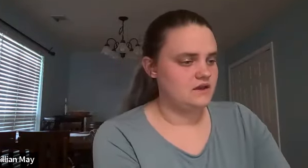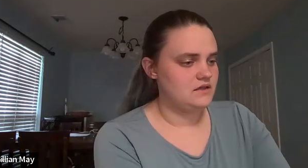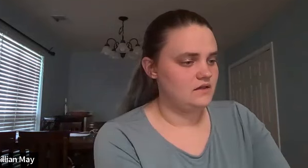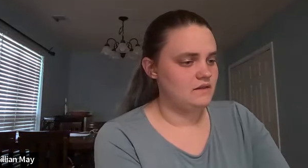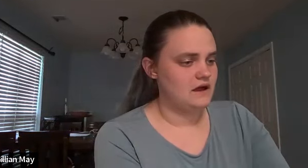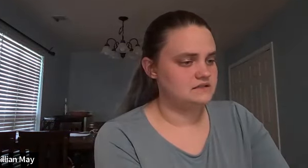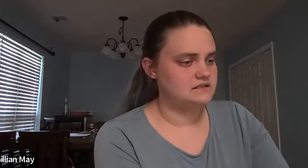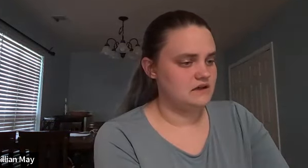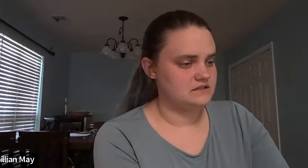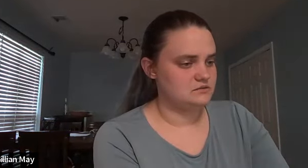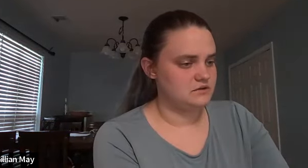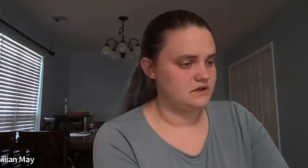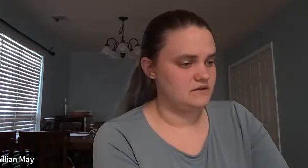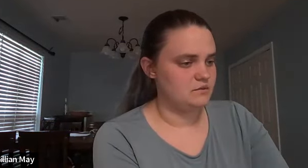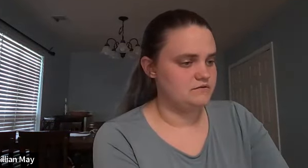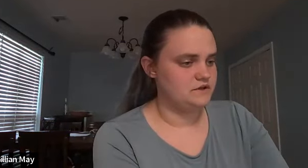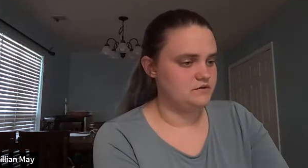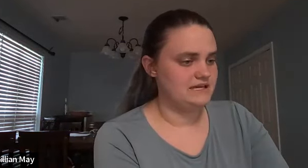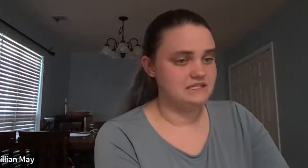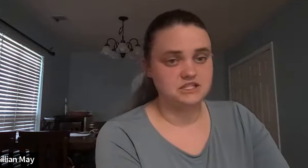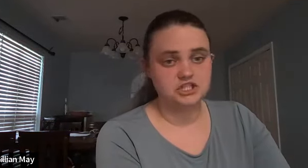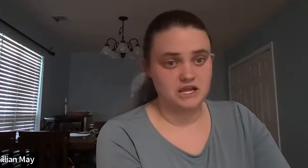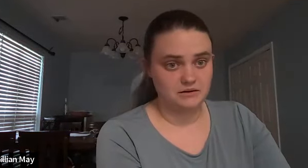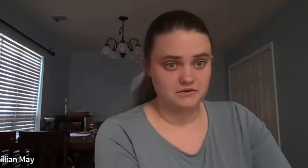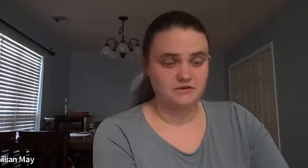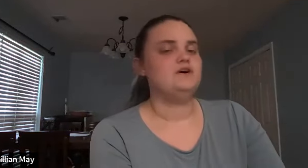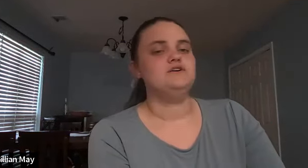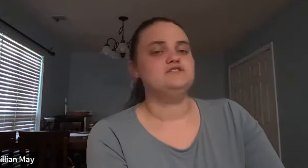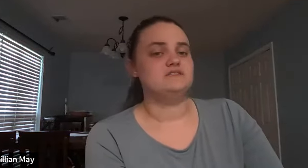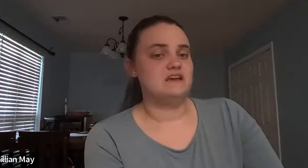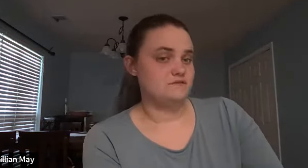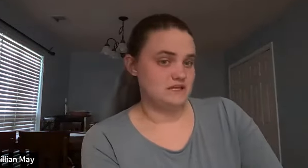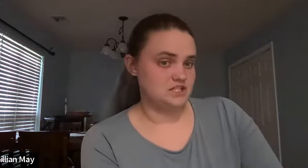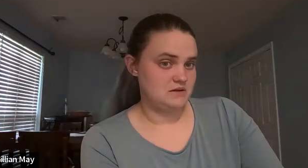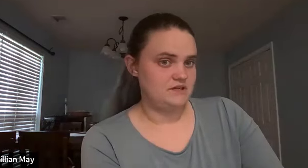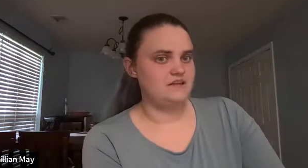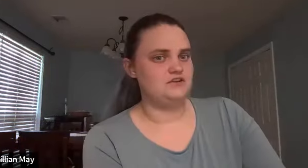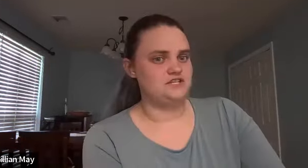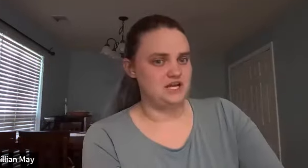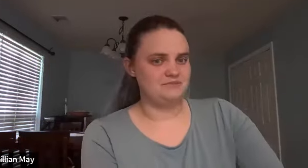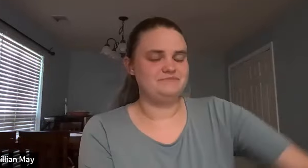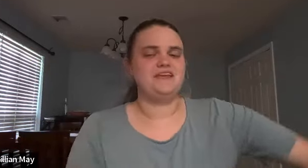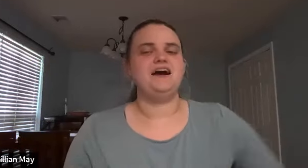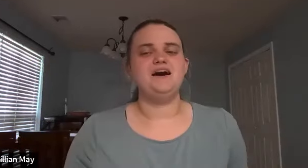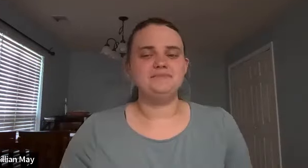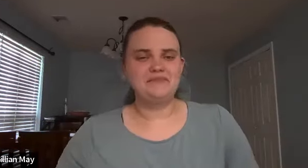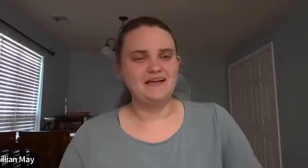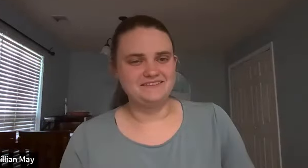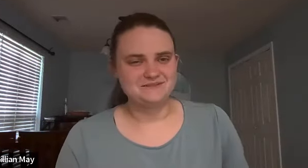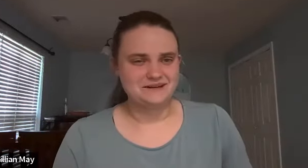then the last word, and then we'll review, is champ. So the sign for like champion, like you're the champ. I like this one a